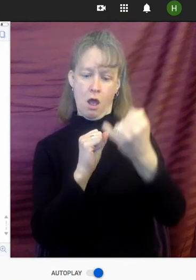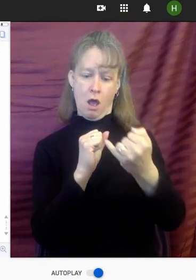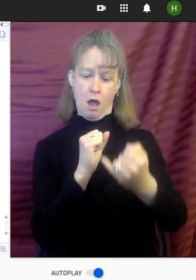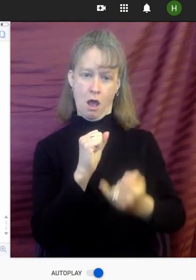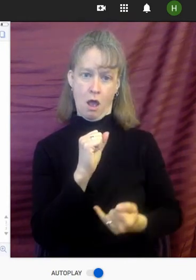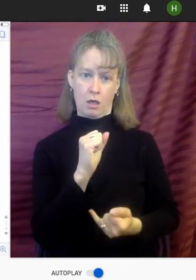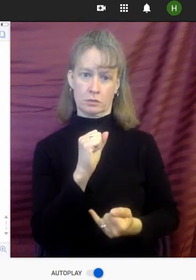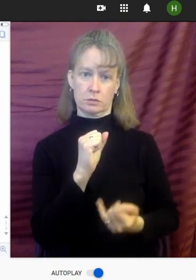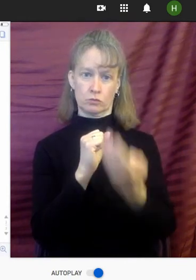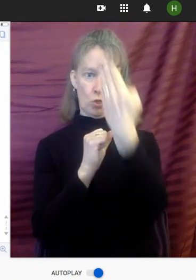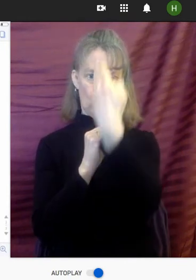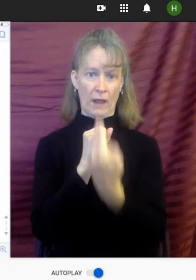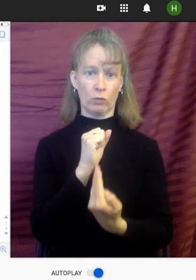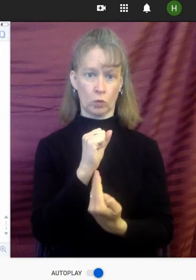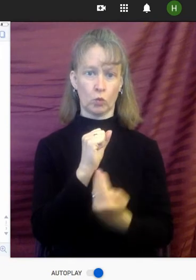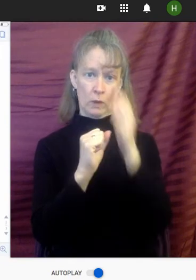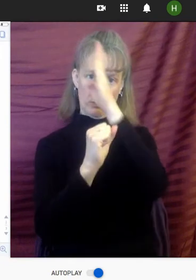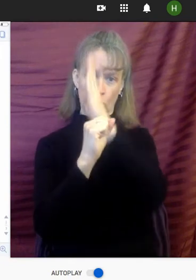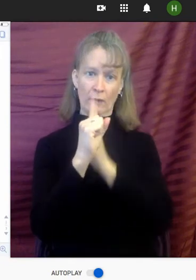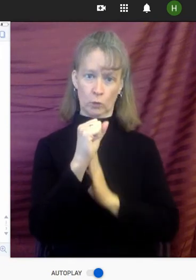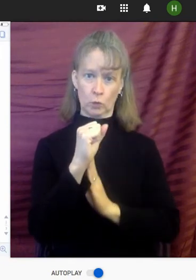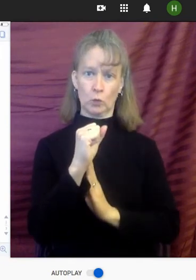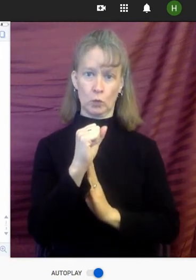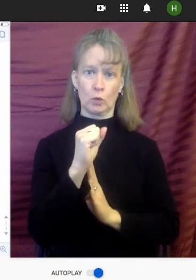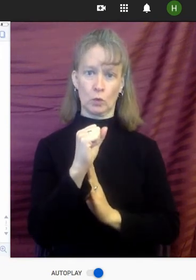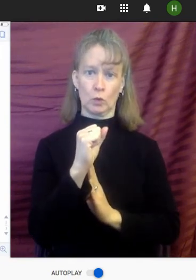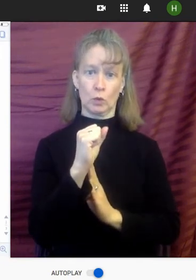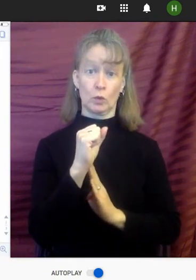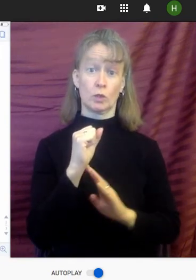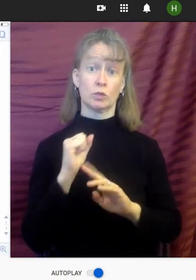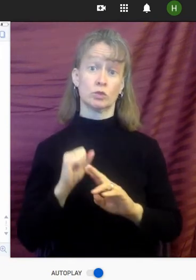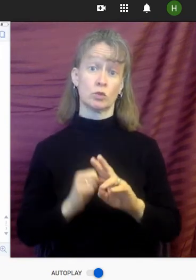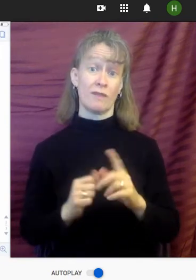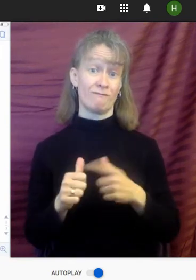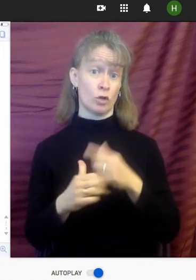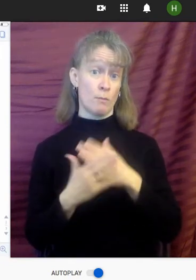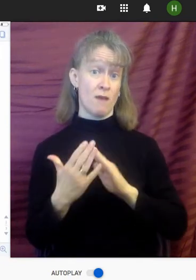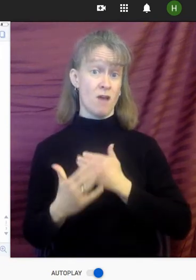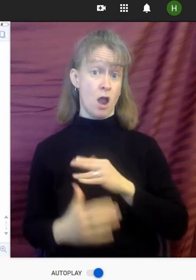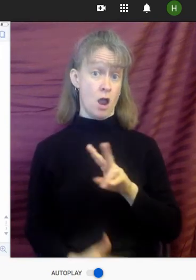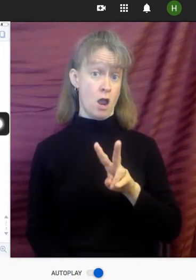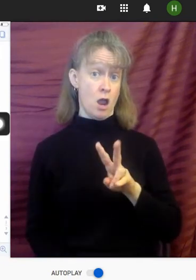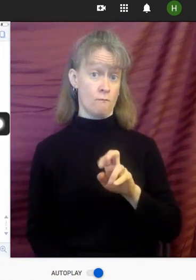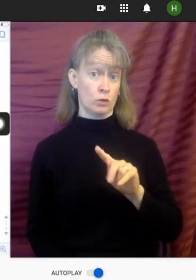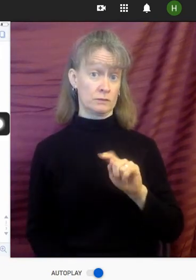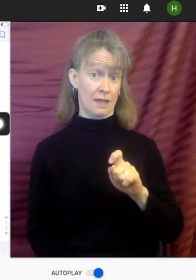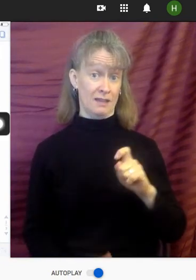So the first part of our vertex is 2.